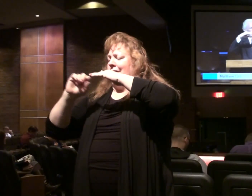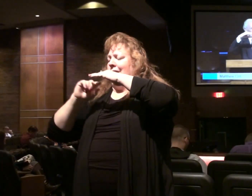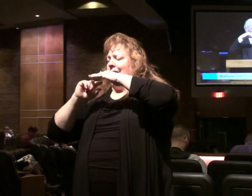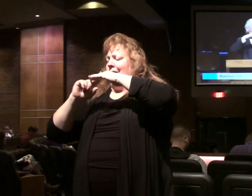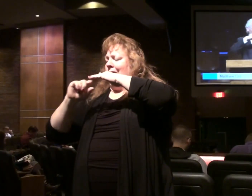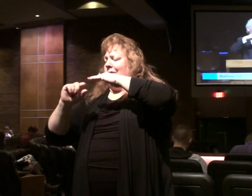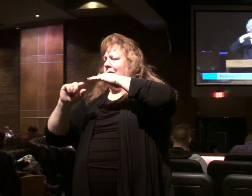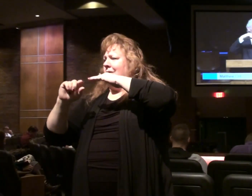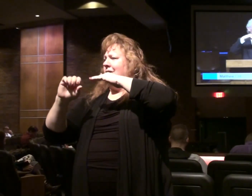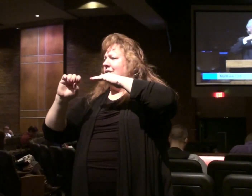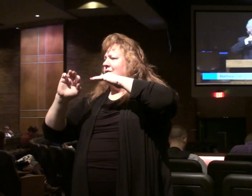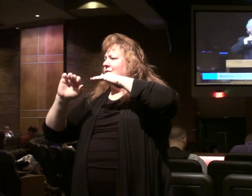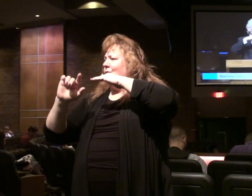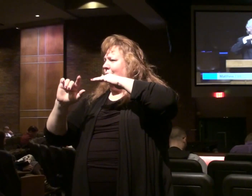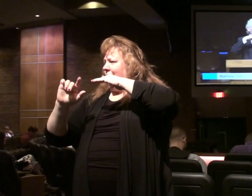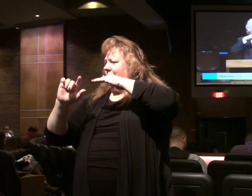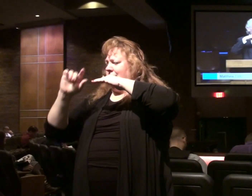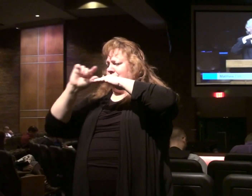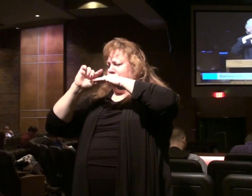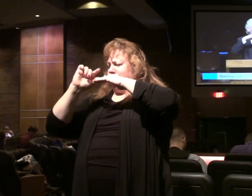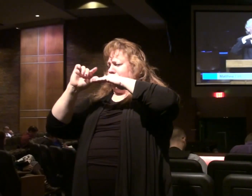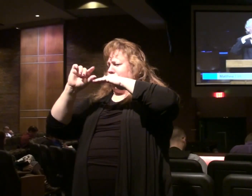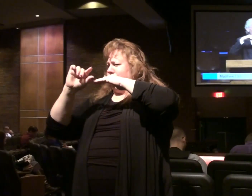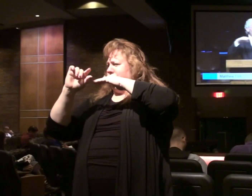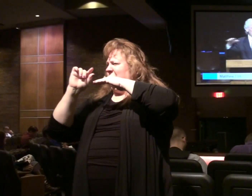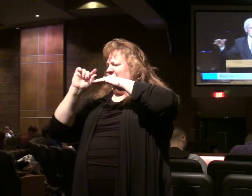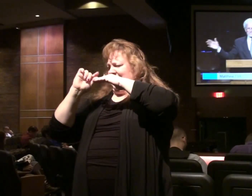of soil over it.